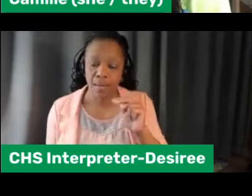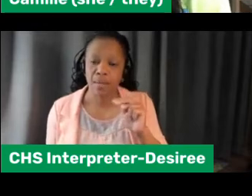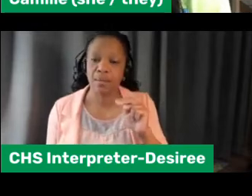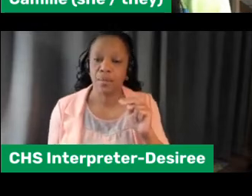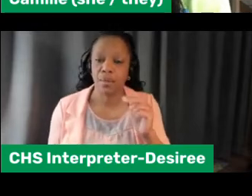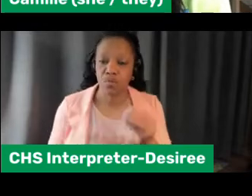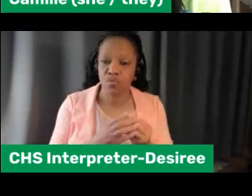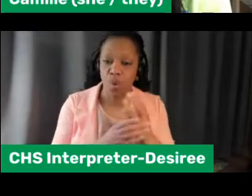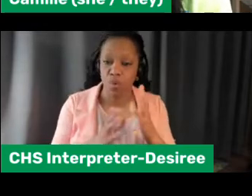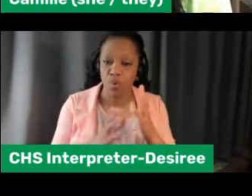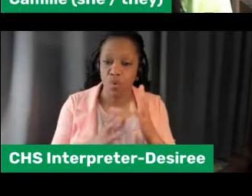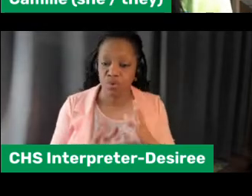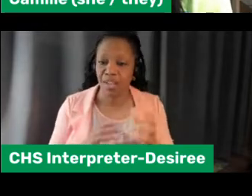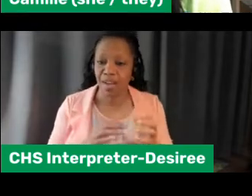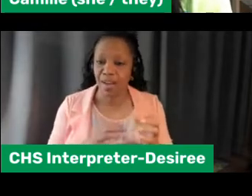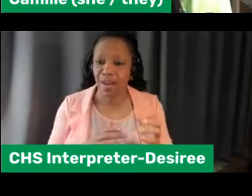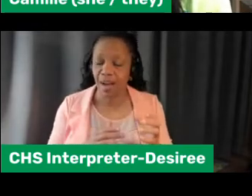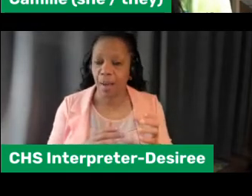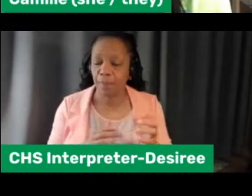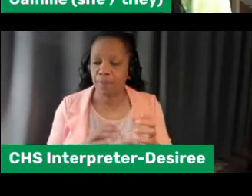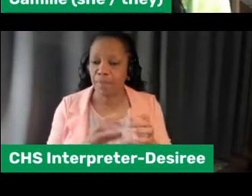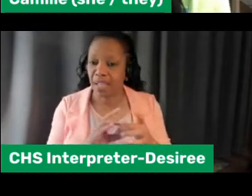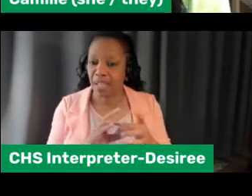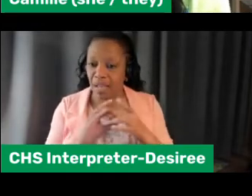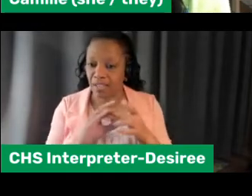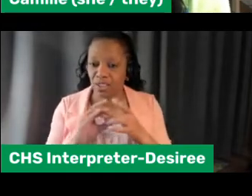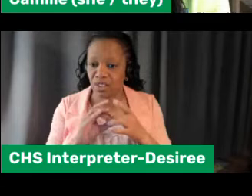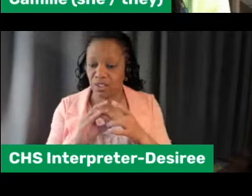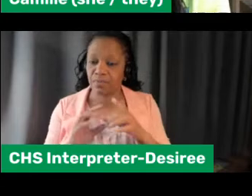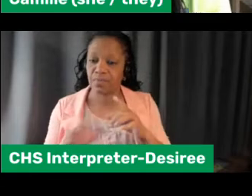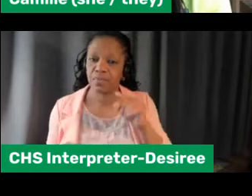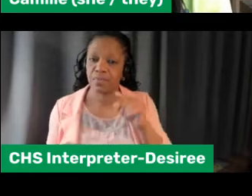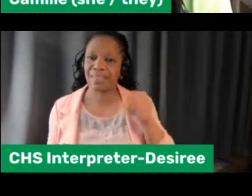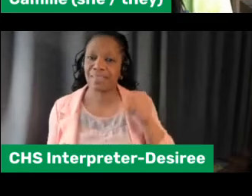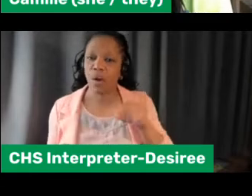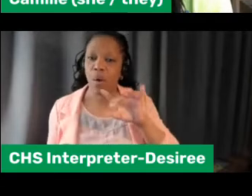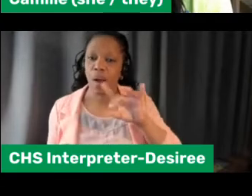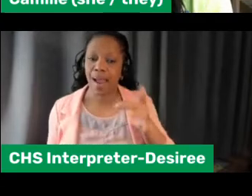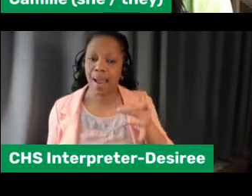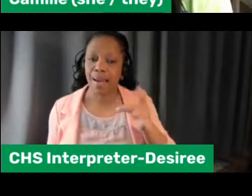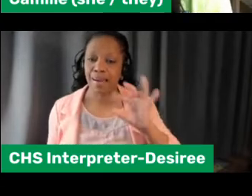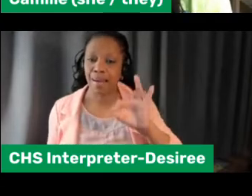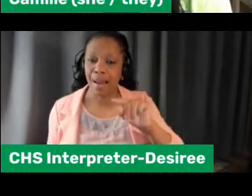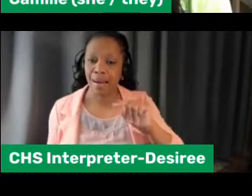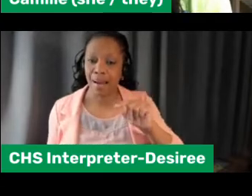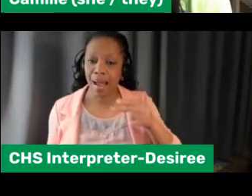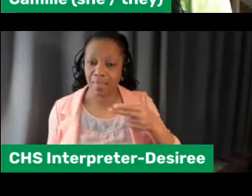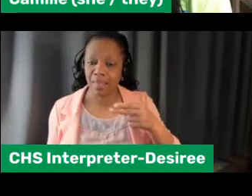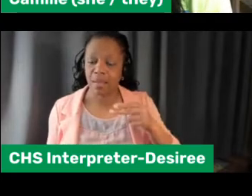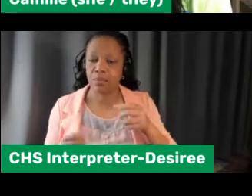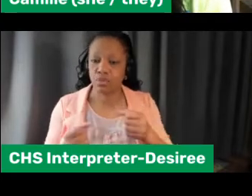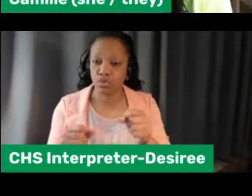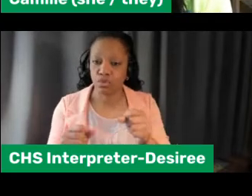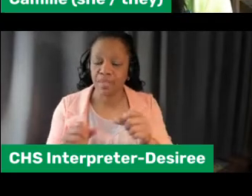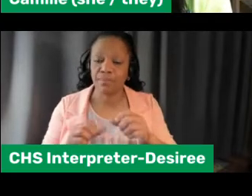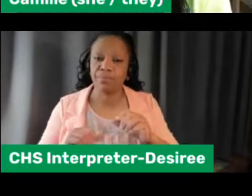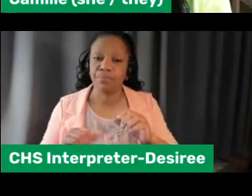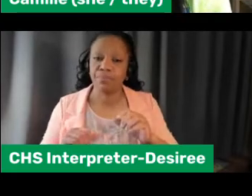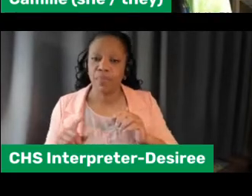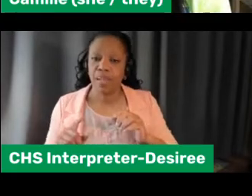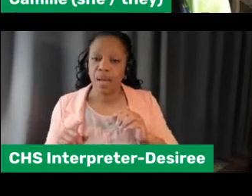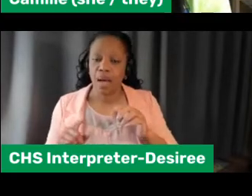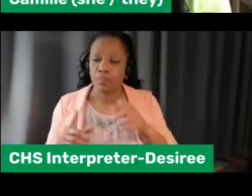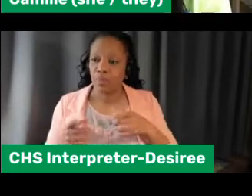south side down at 89th Street farm. And they, during the